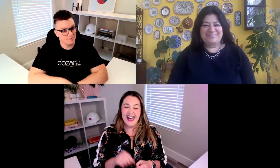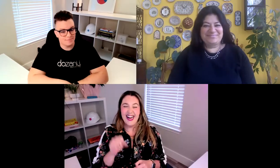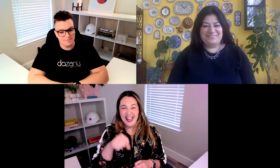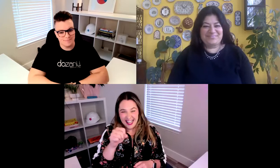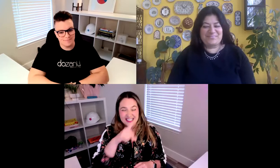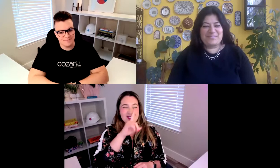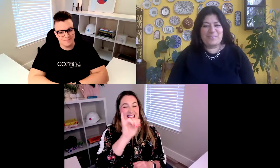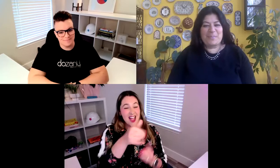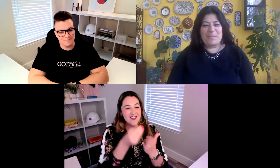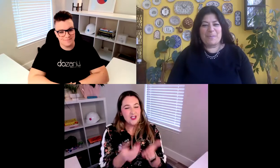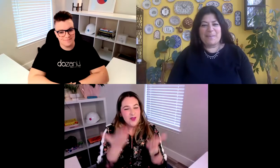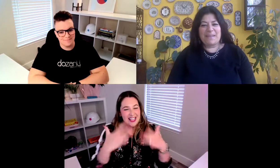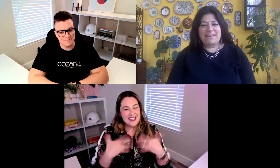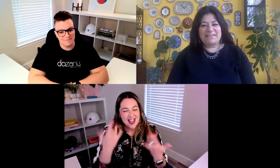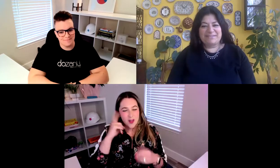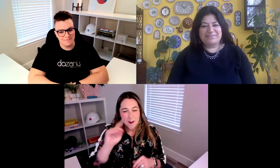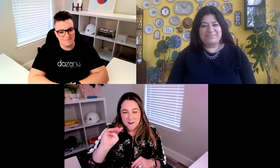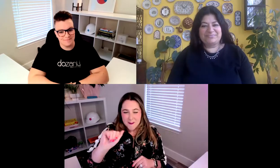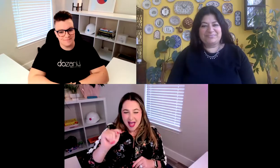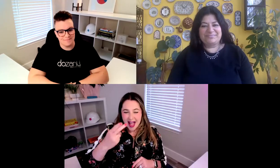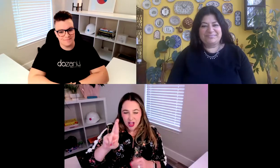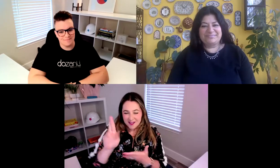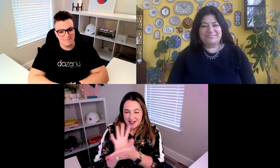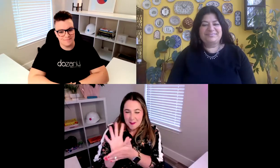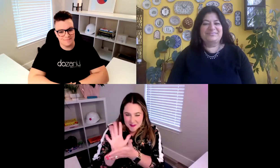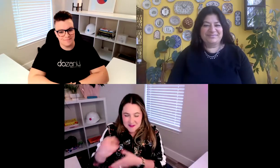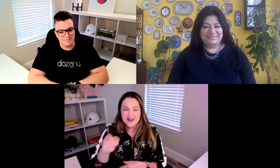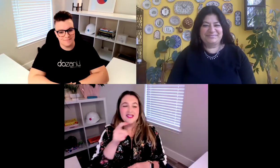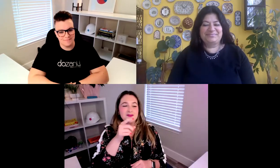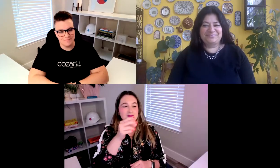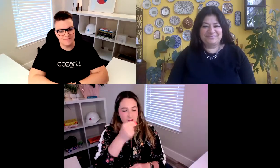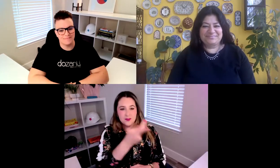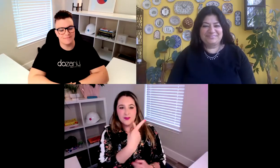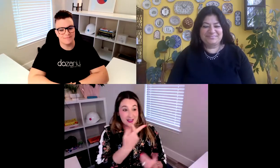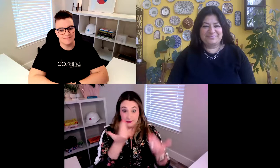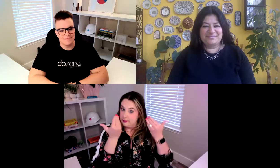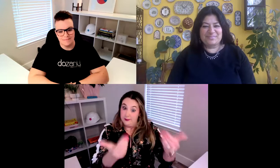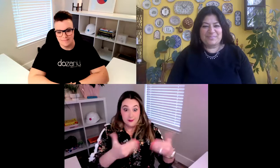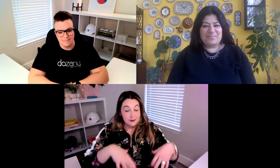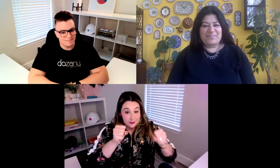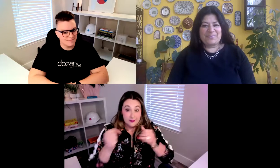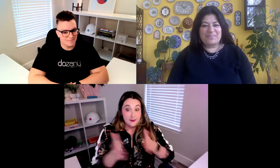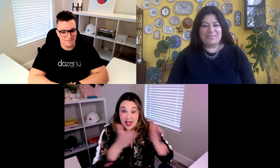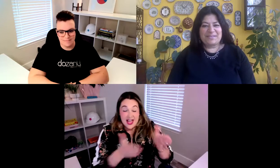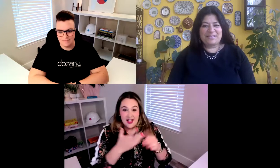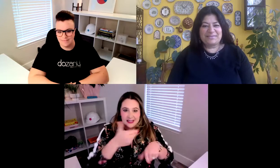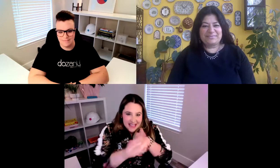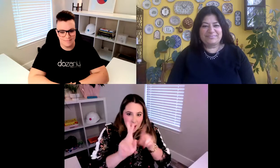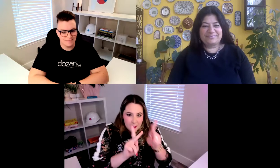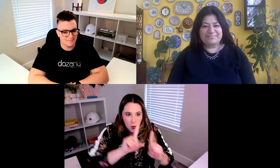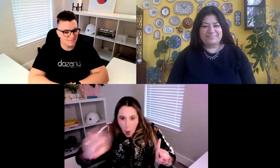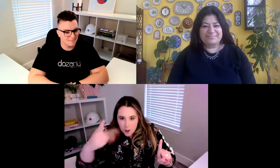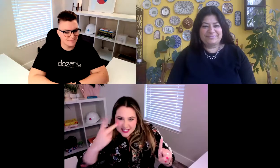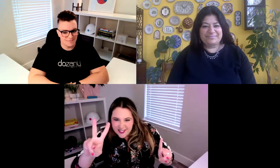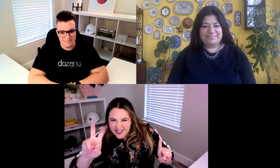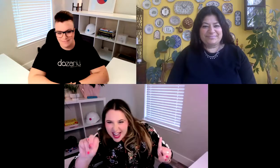people. So we had 28 days to plan something. So I invited Catherine to come with me. And this is Michelle. It was a fundraiser. So I was like, come on, let's do